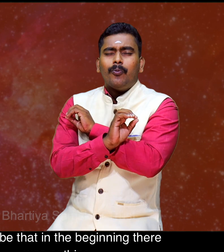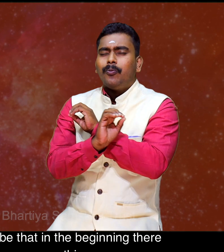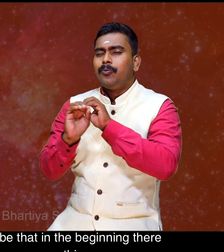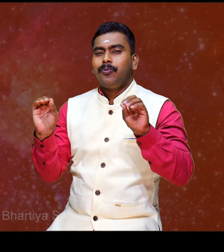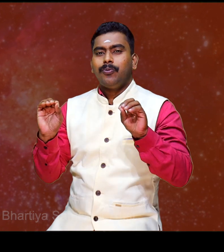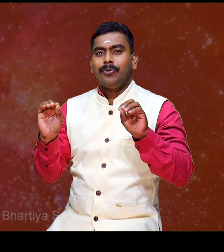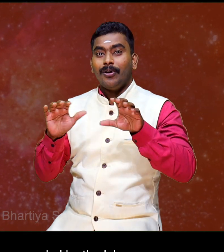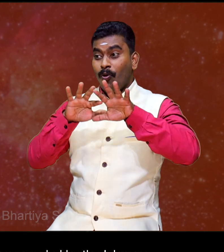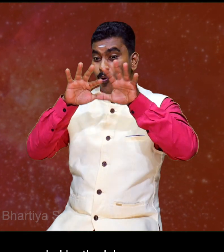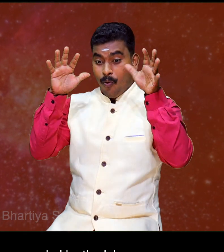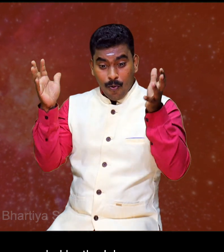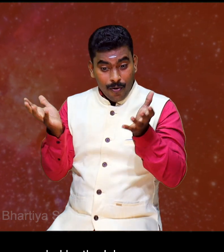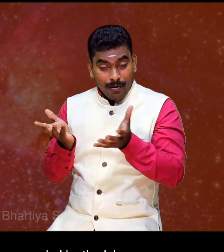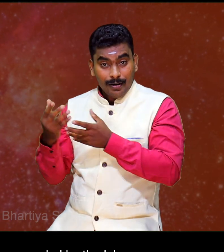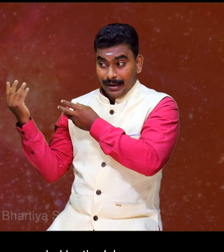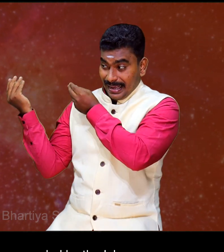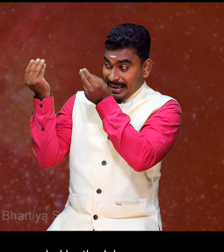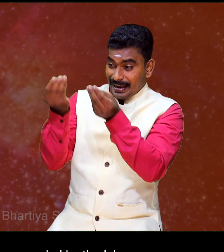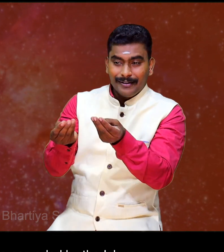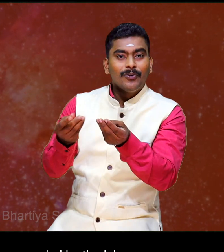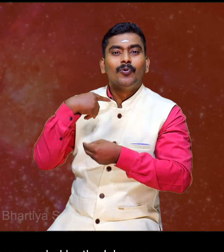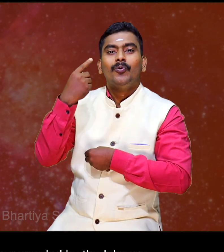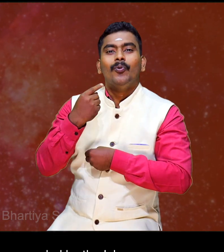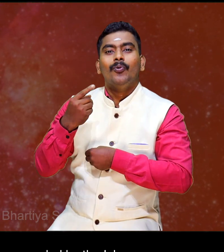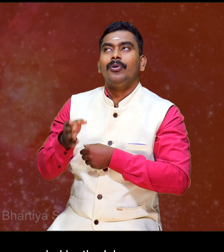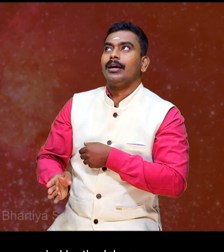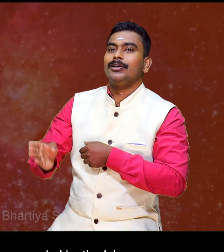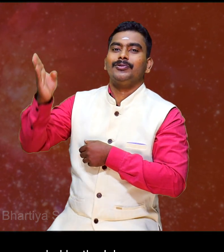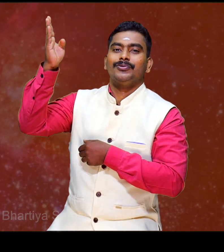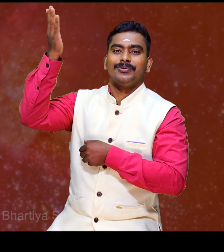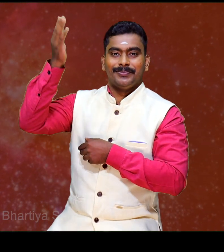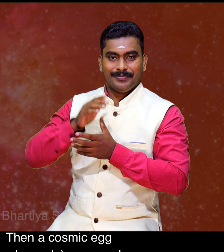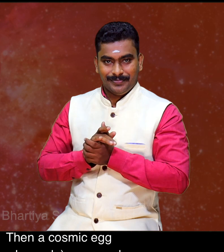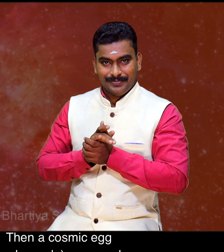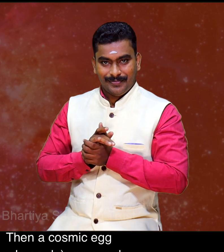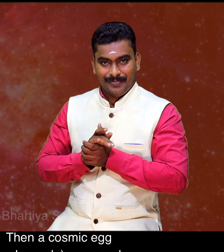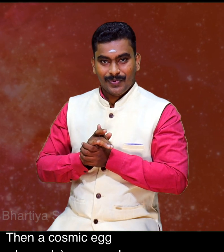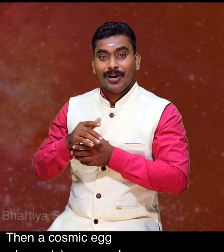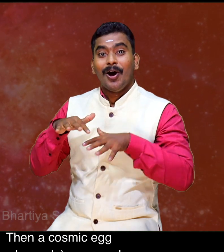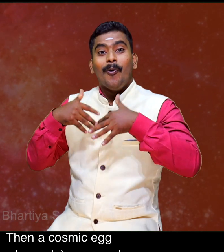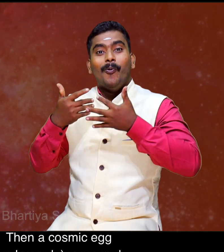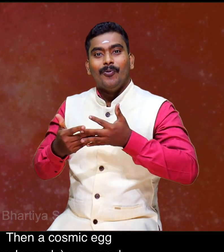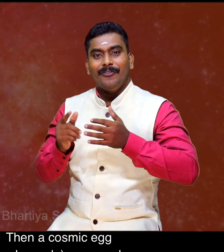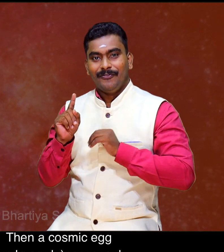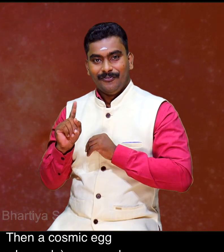nothing. All was pervaded by the supreme Ishvara. Then a cosmic